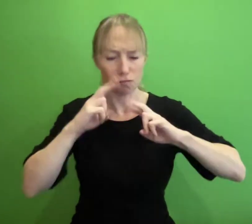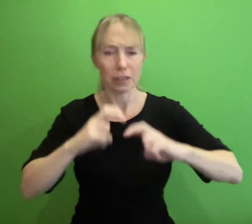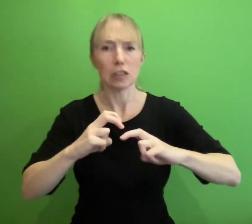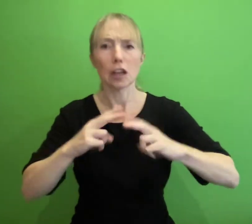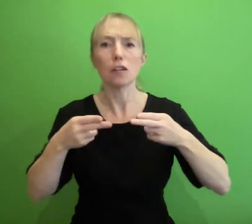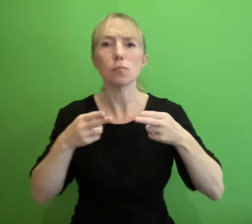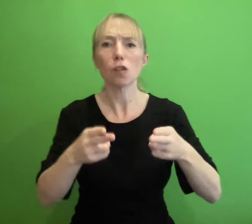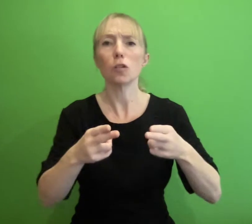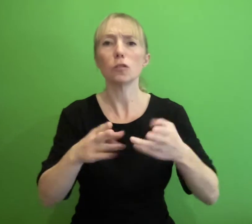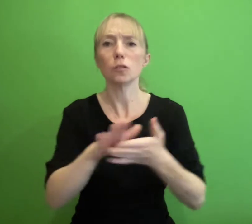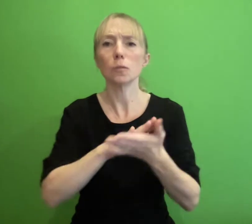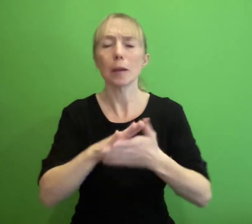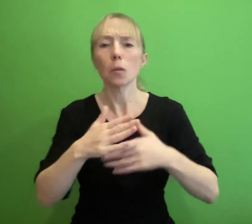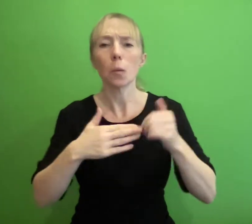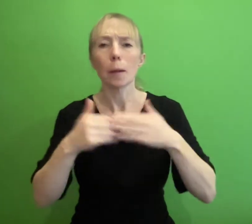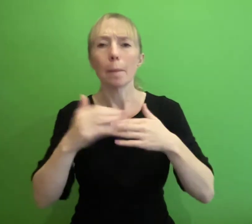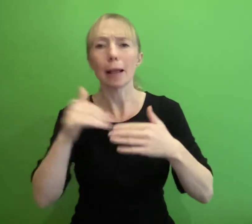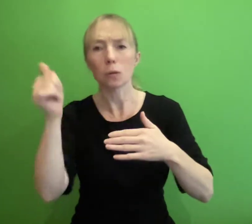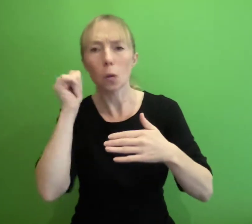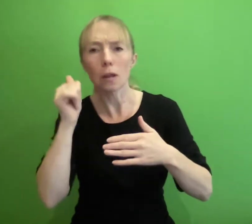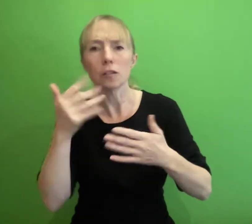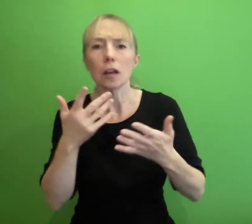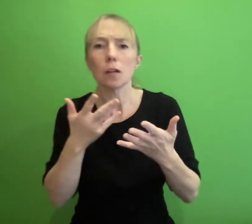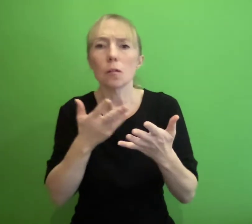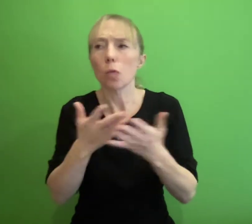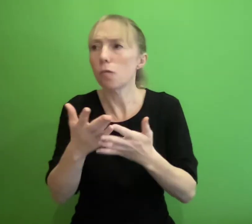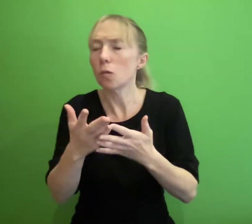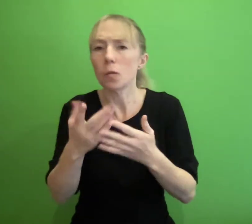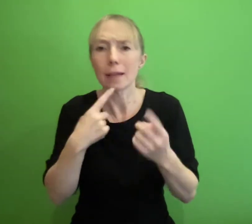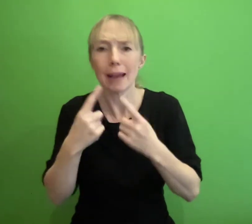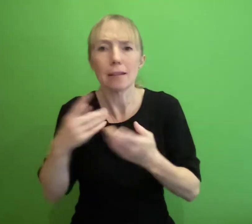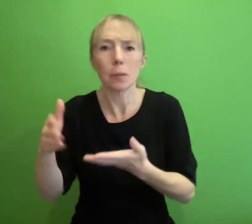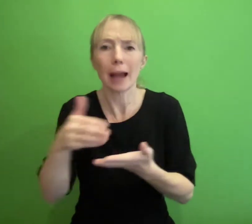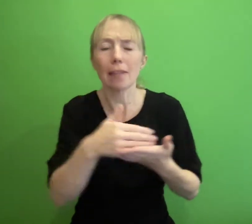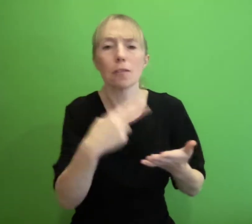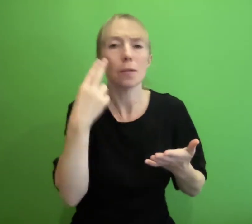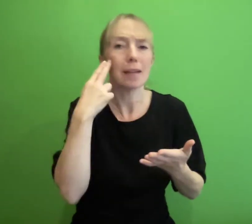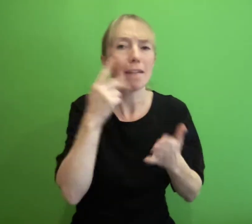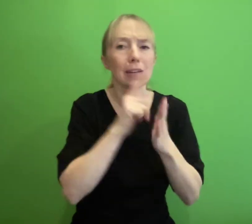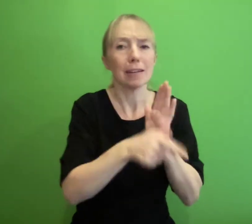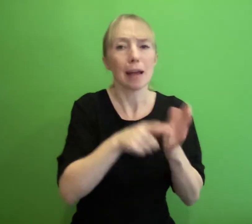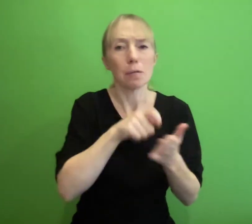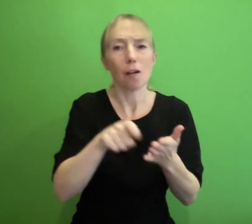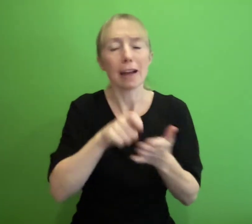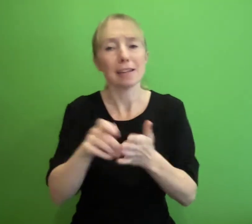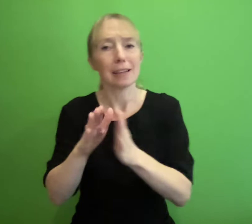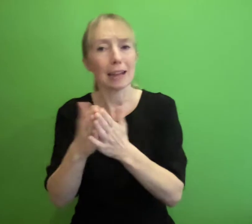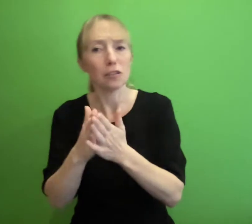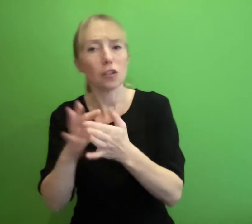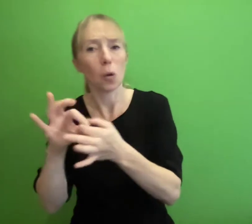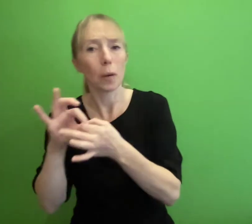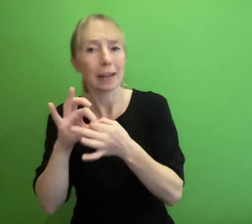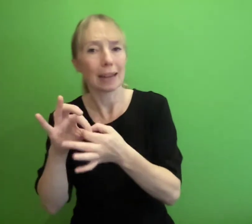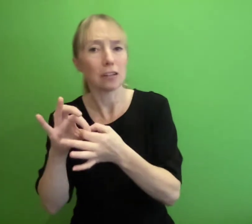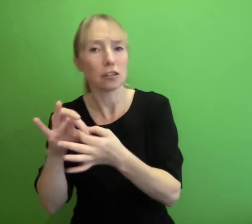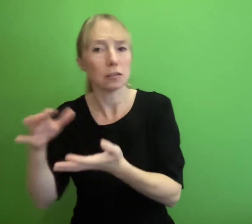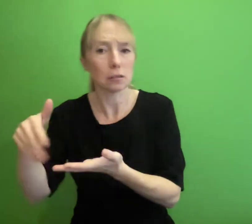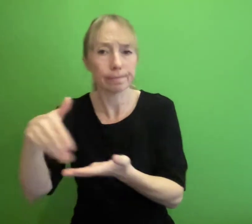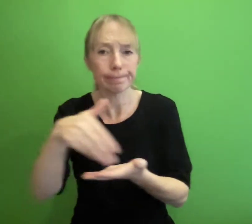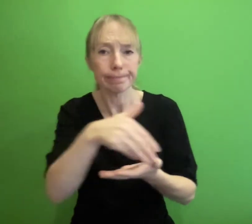built knowledge through the data we gathered from deaf and disabled writers and literature organisations. Looking at the themes to emerge